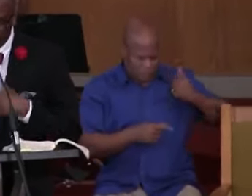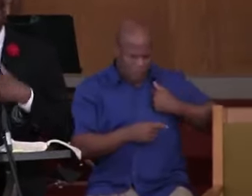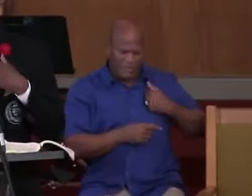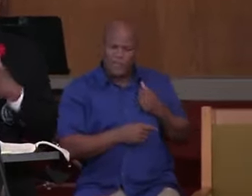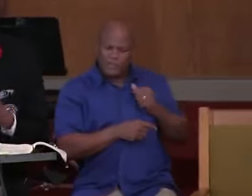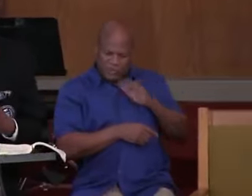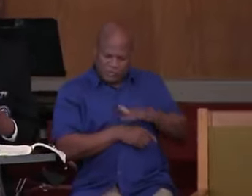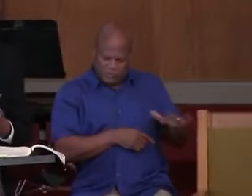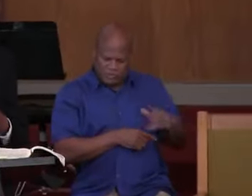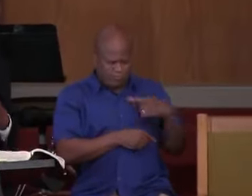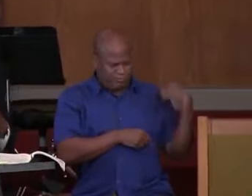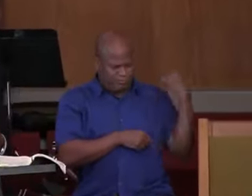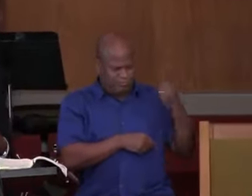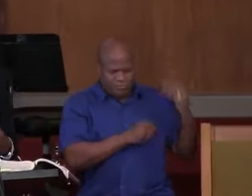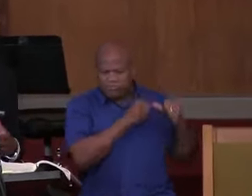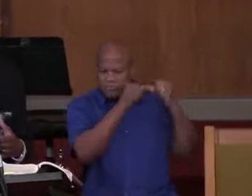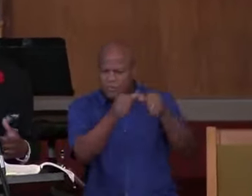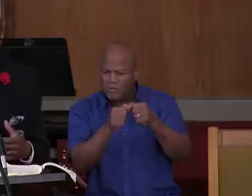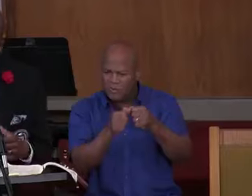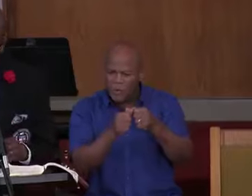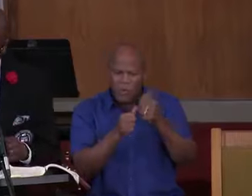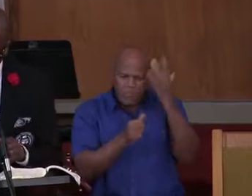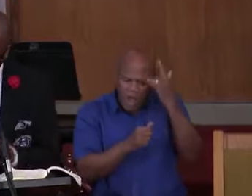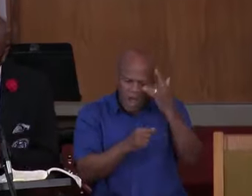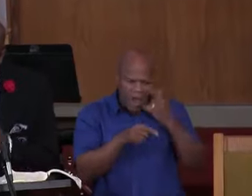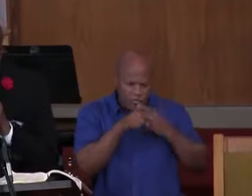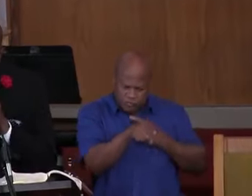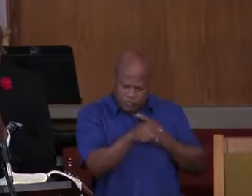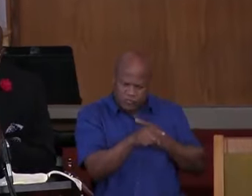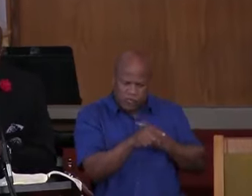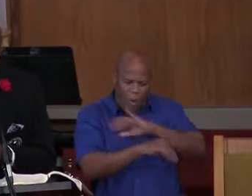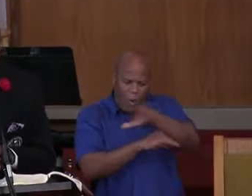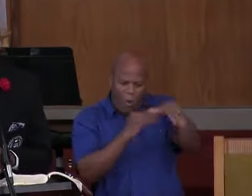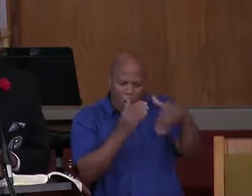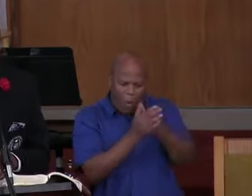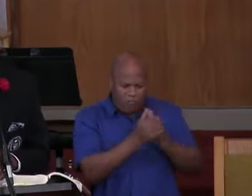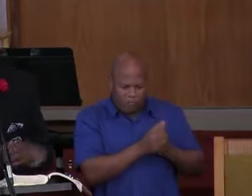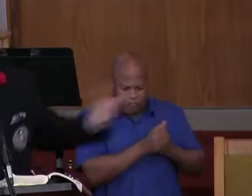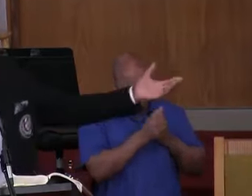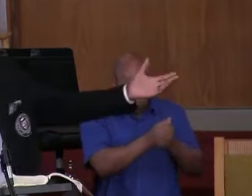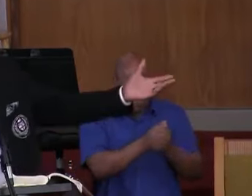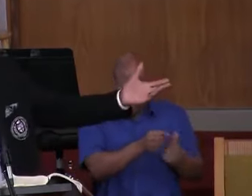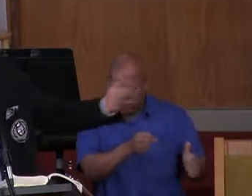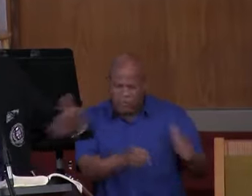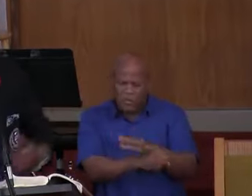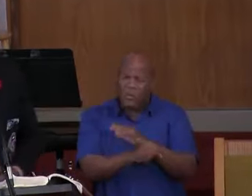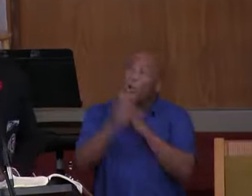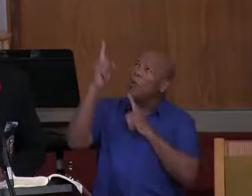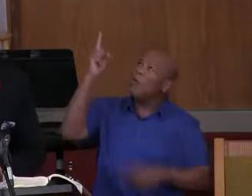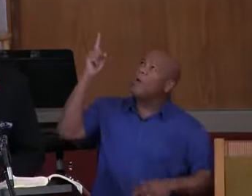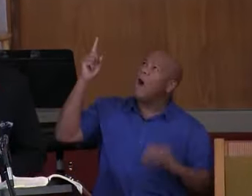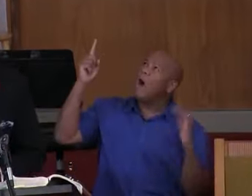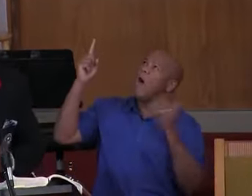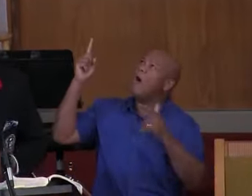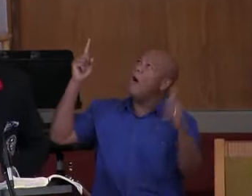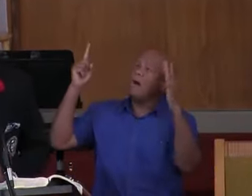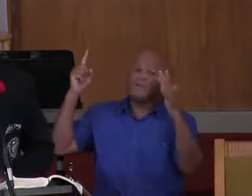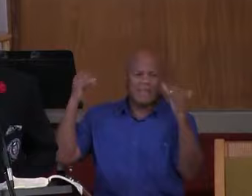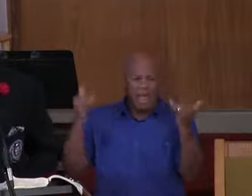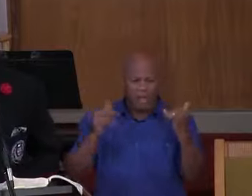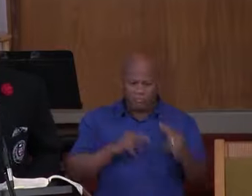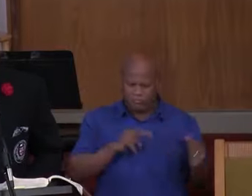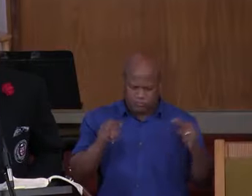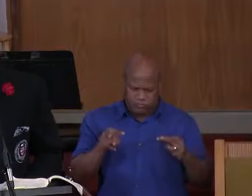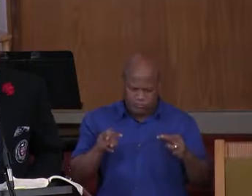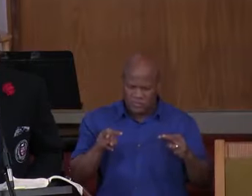this, have wholly followed the Lord my God. And now, behold, the Lord has kept